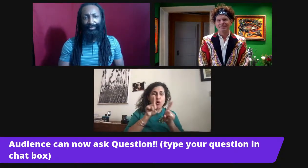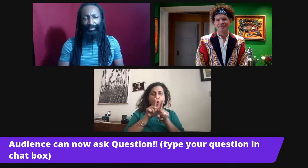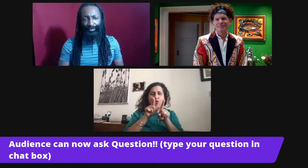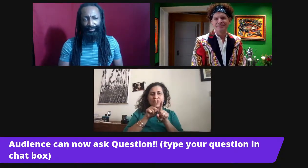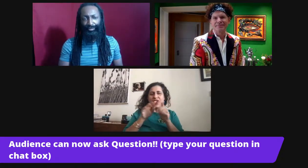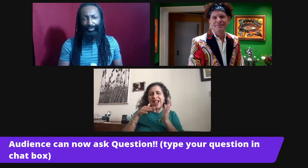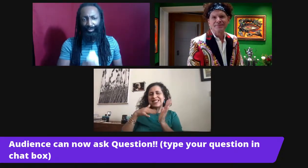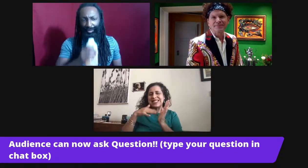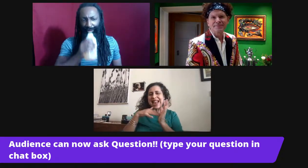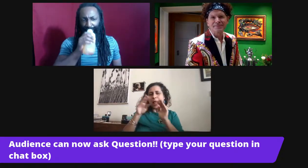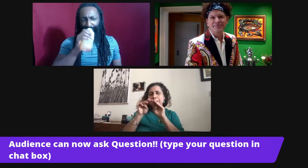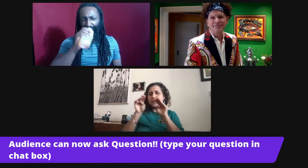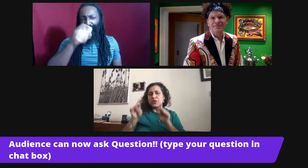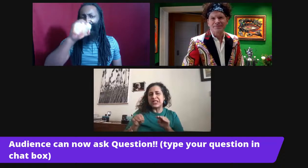Well, I studied photography.